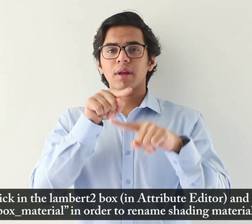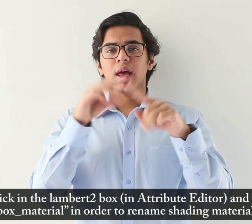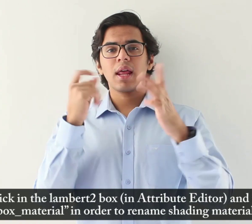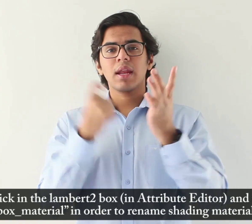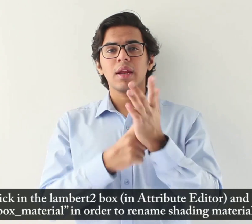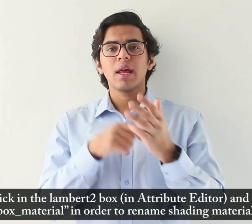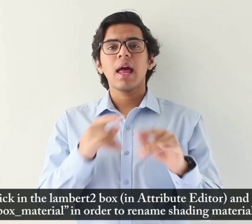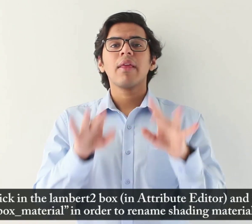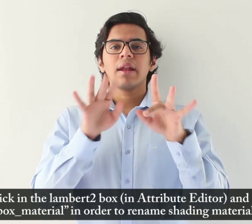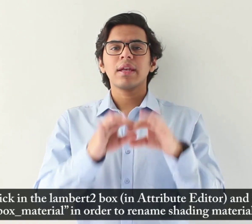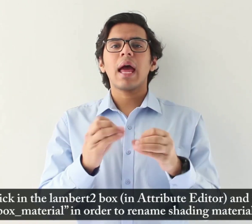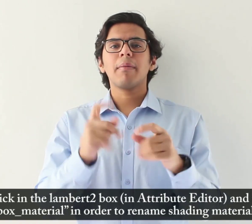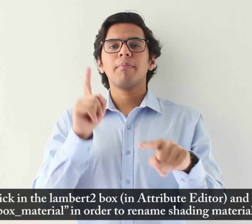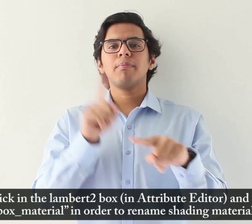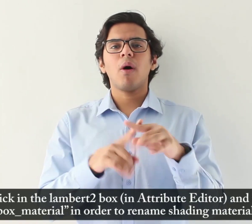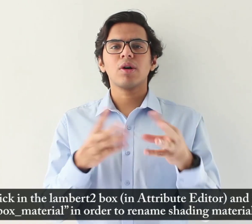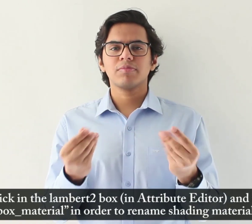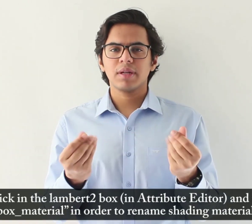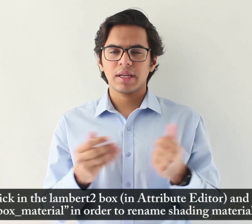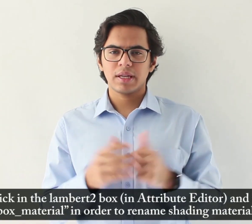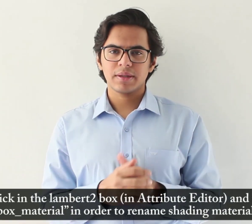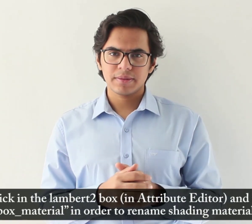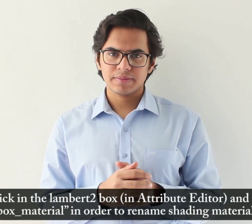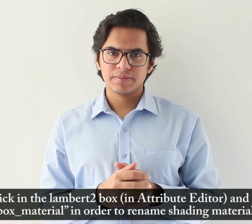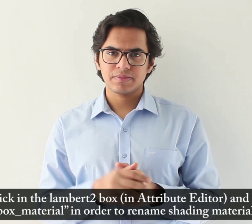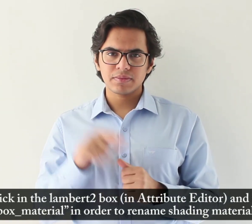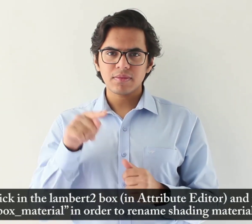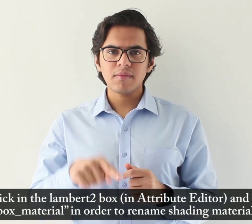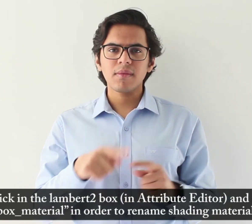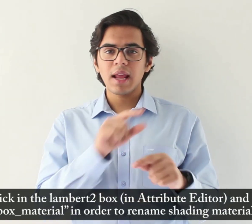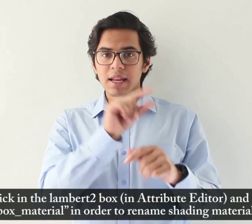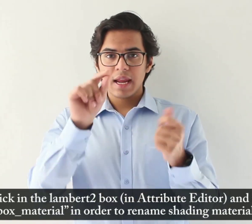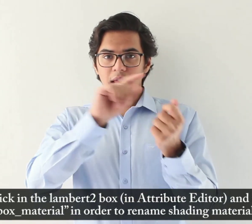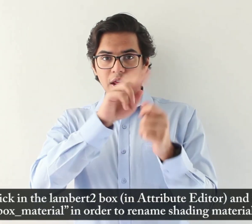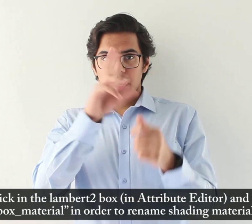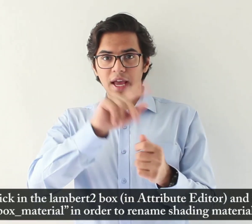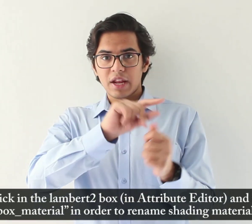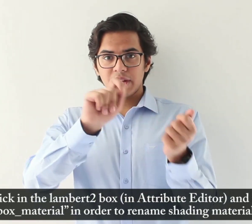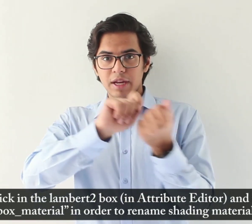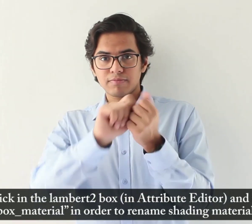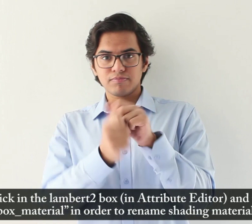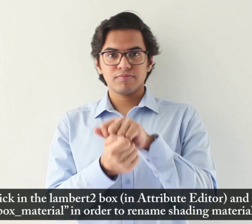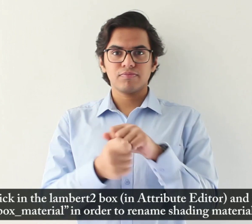type box underscore material in order to rename shading material.